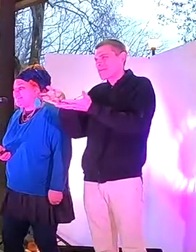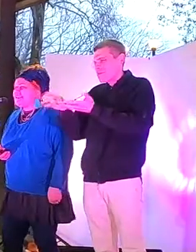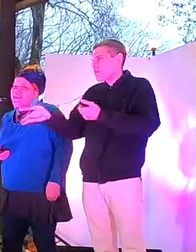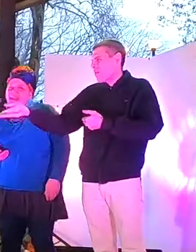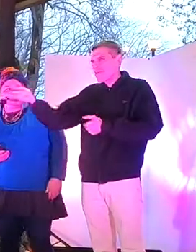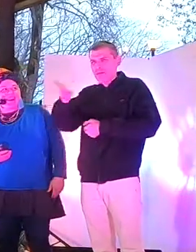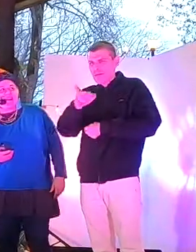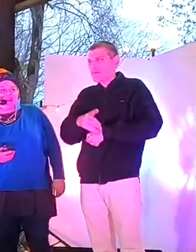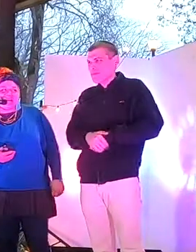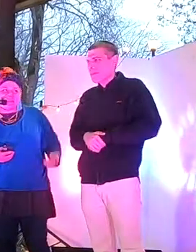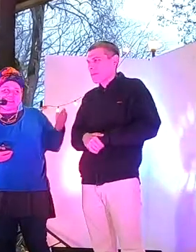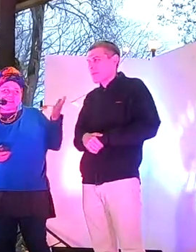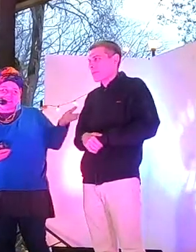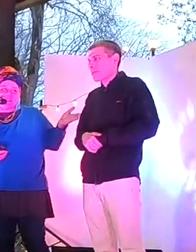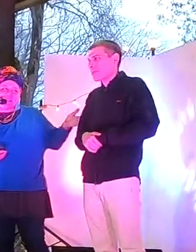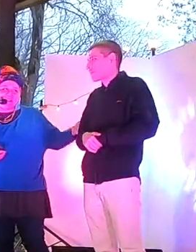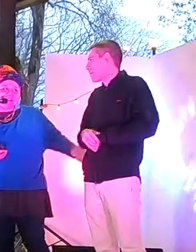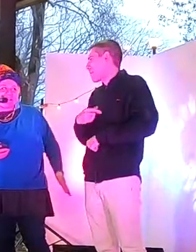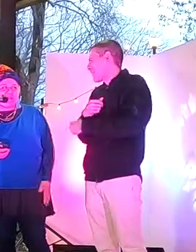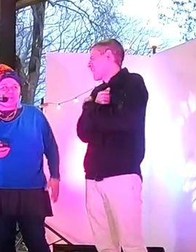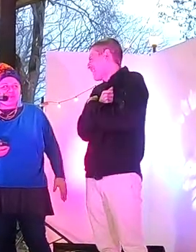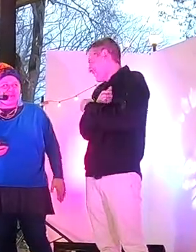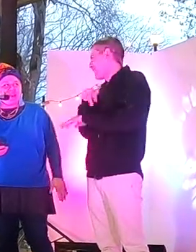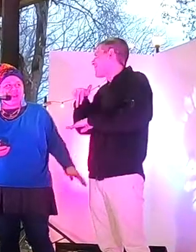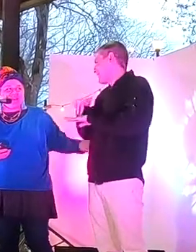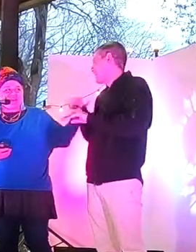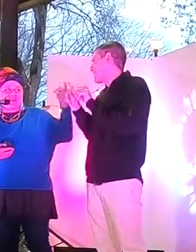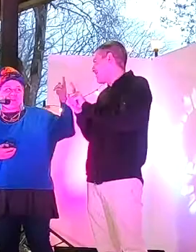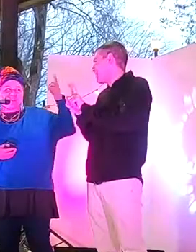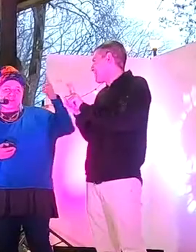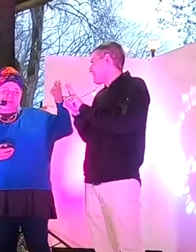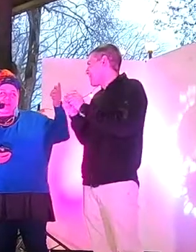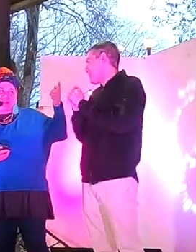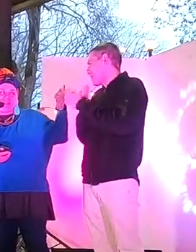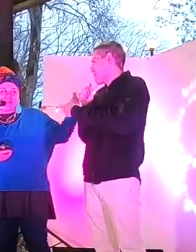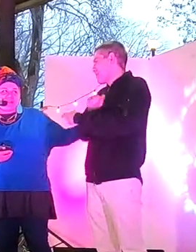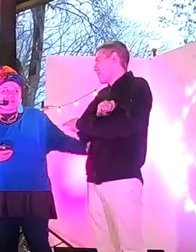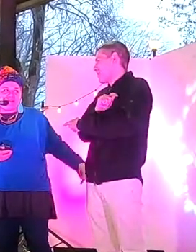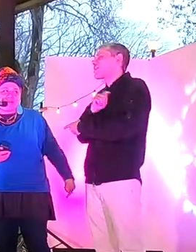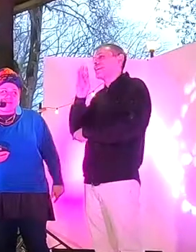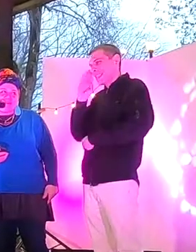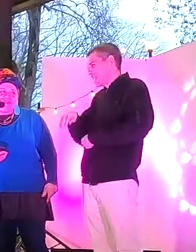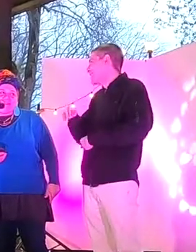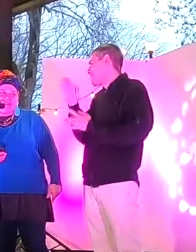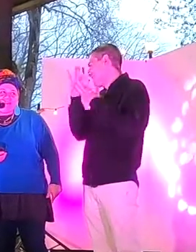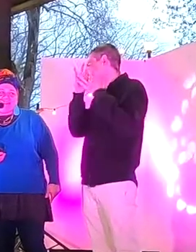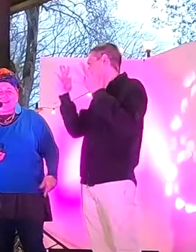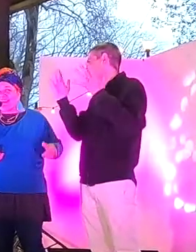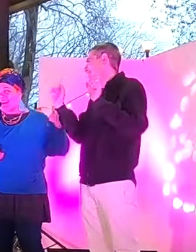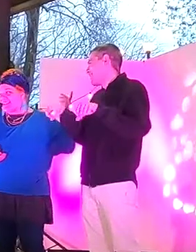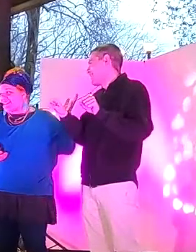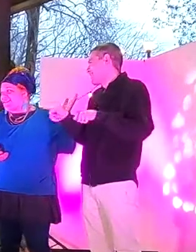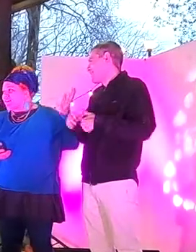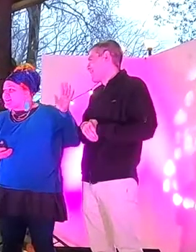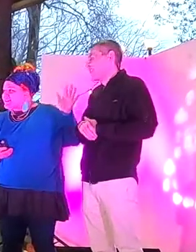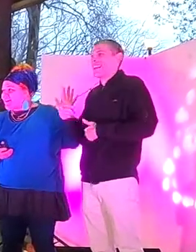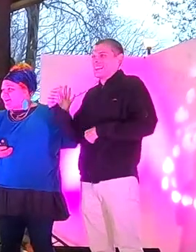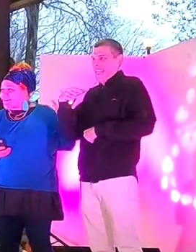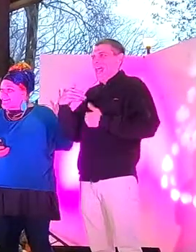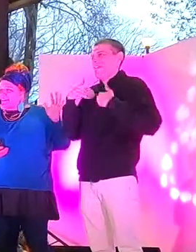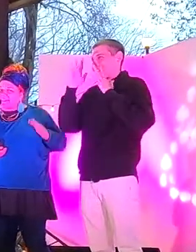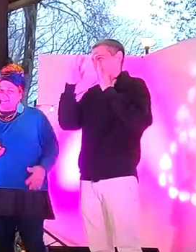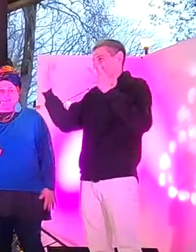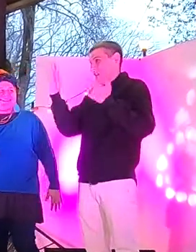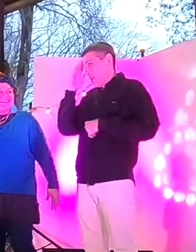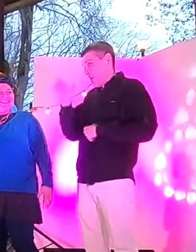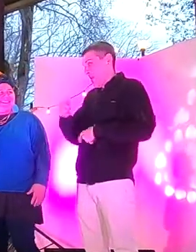here. And I love standing next to Andrew. And did you know you have glitter? He is glitter. Is he